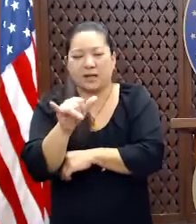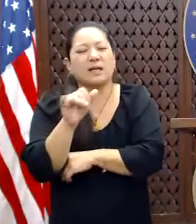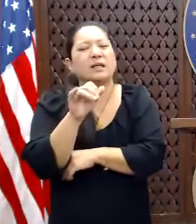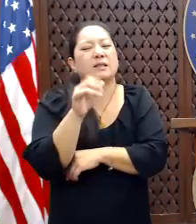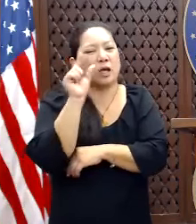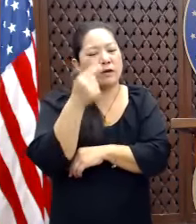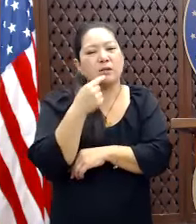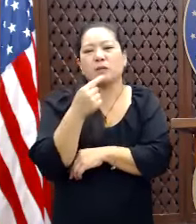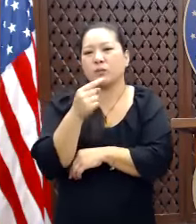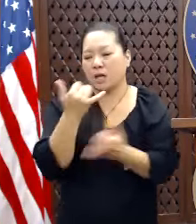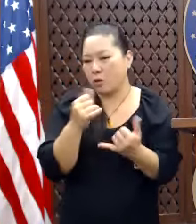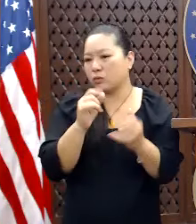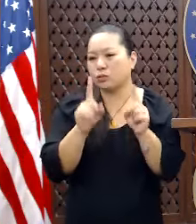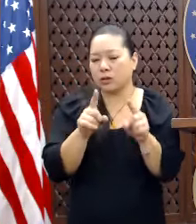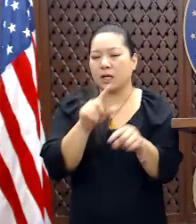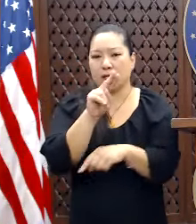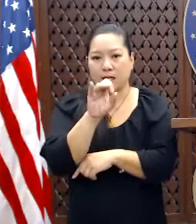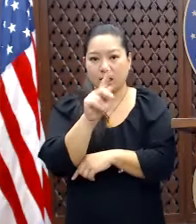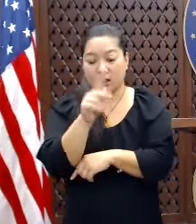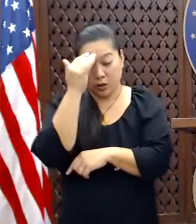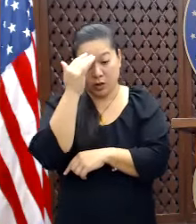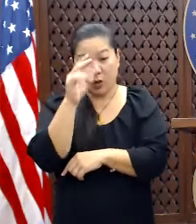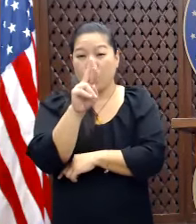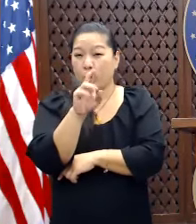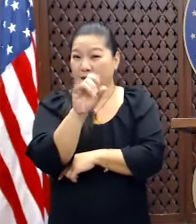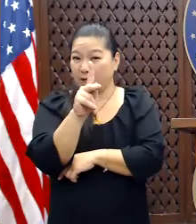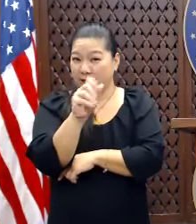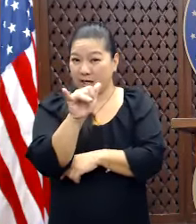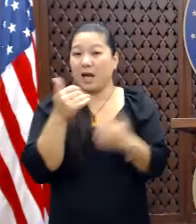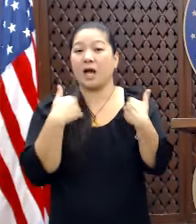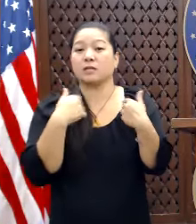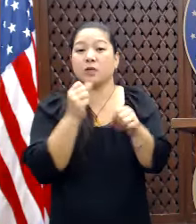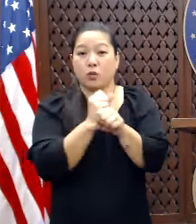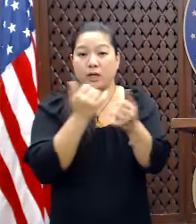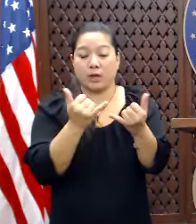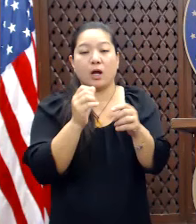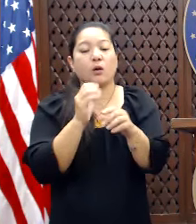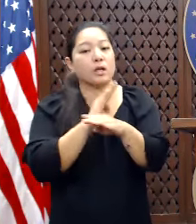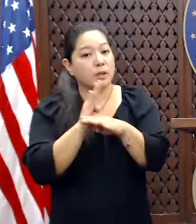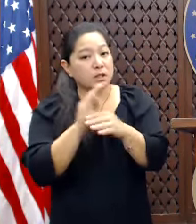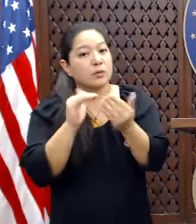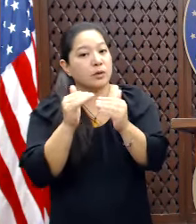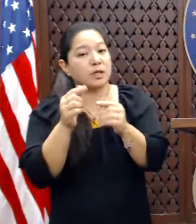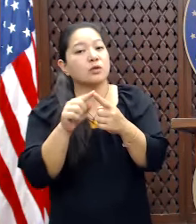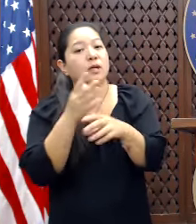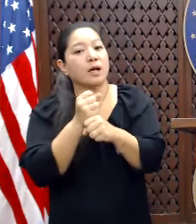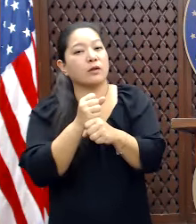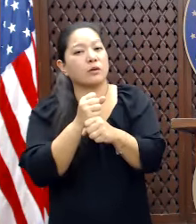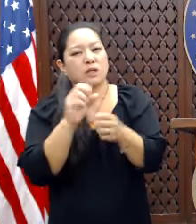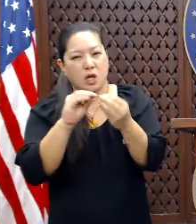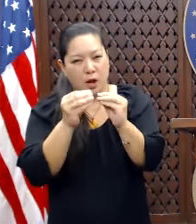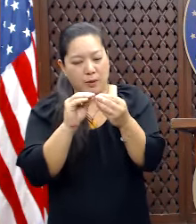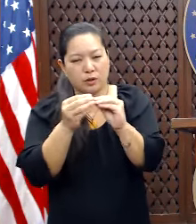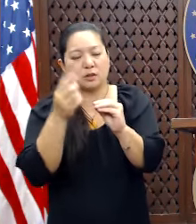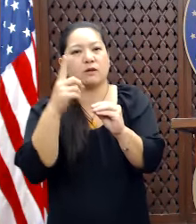have tasked Ricky, and Ricky's actually been working with the business community to get those numbers in